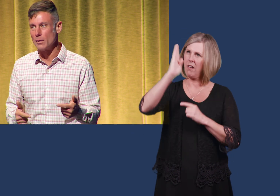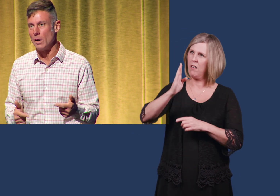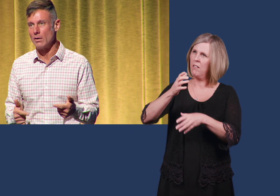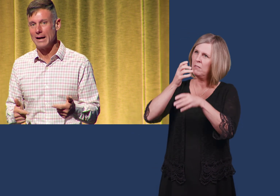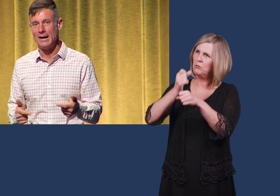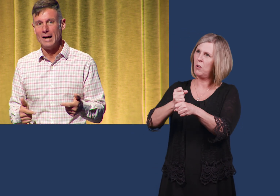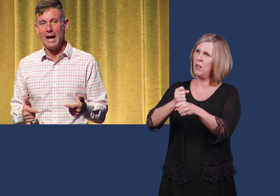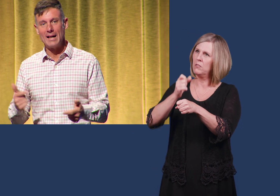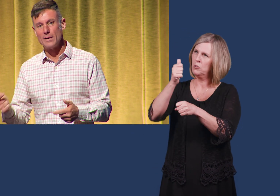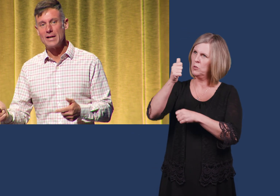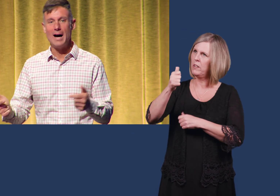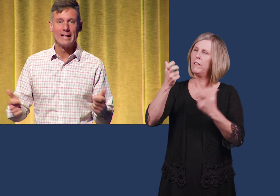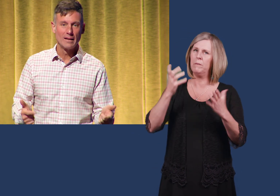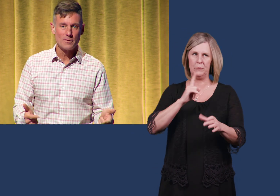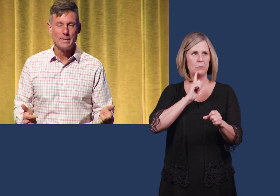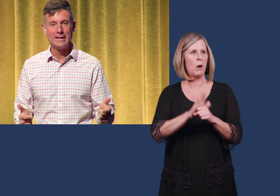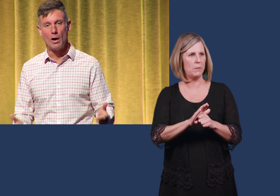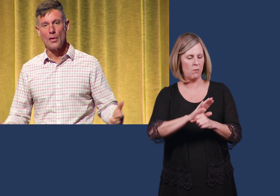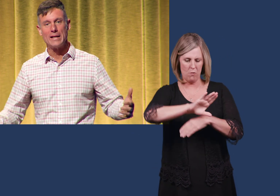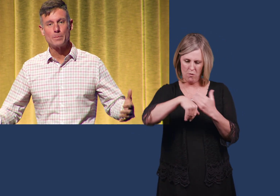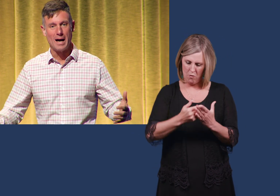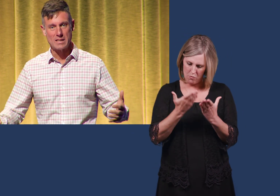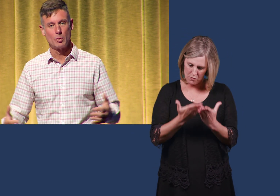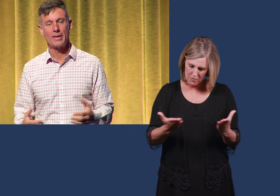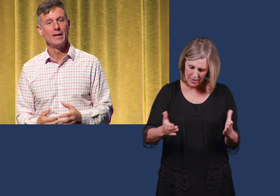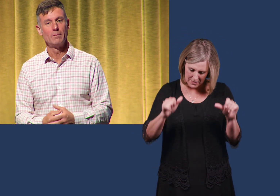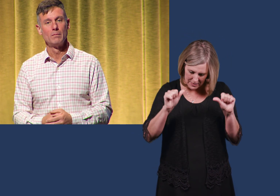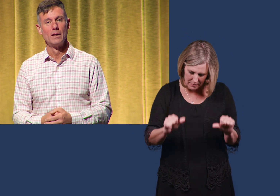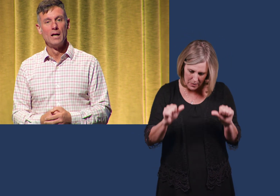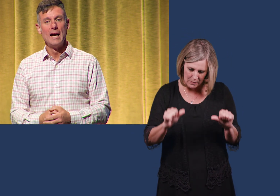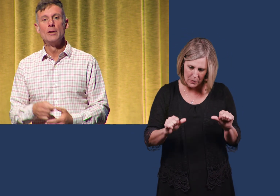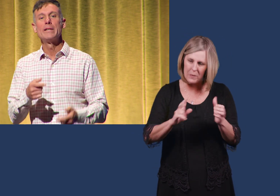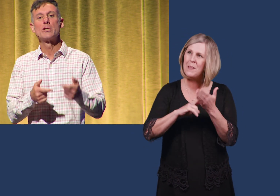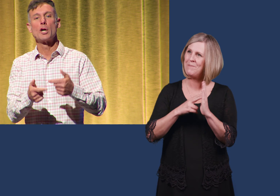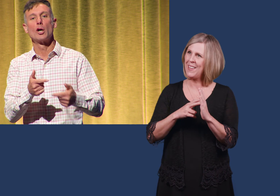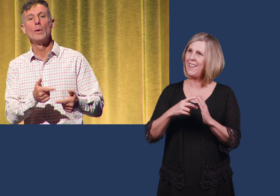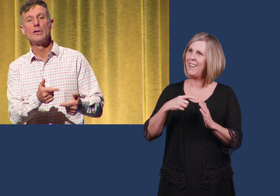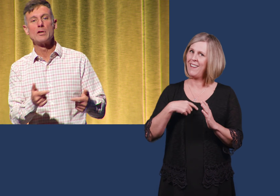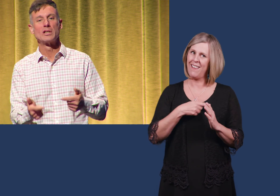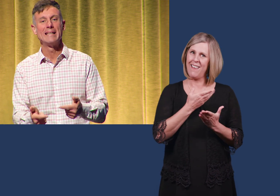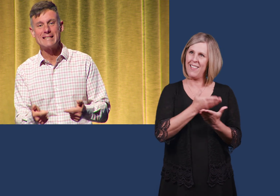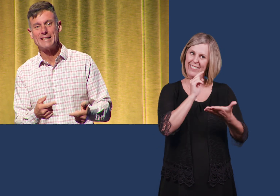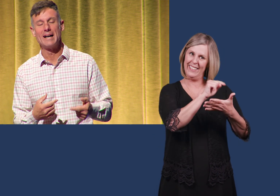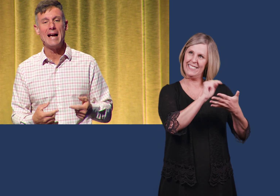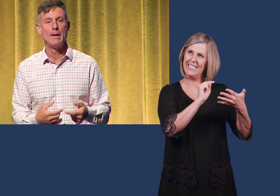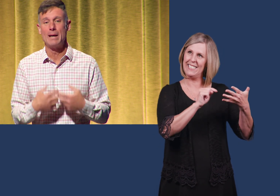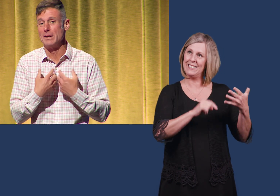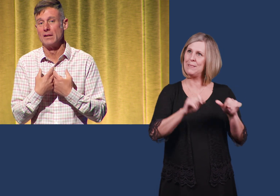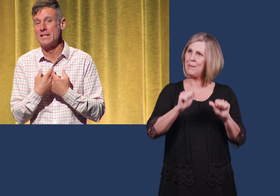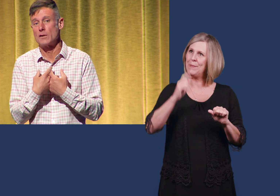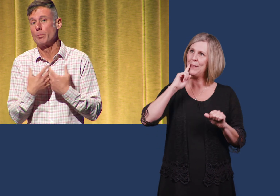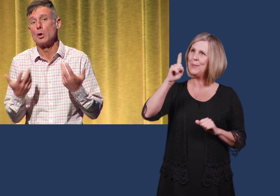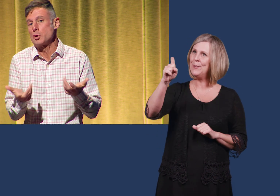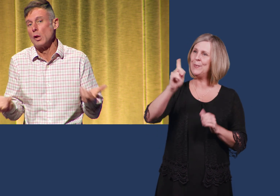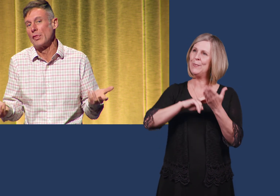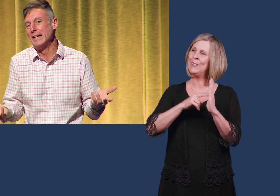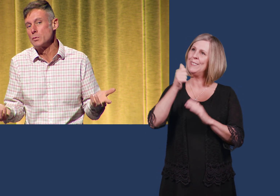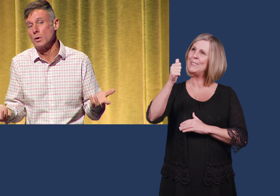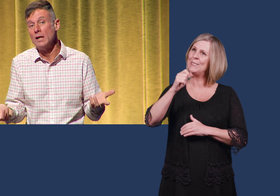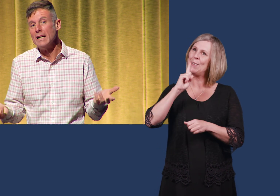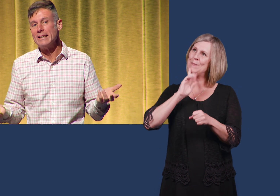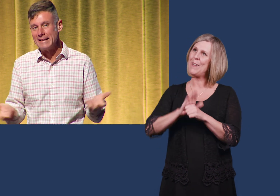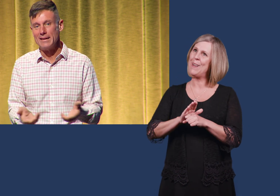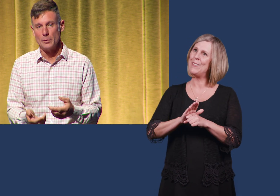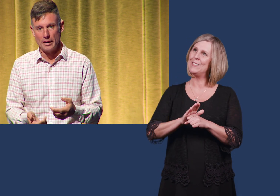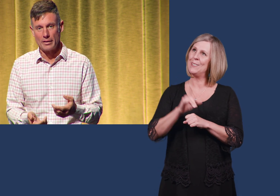that, we think, well, okay, I love God, He loves me, all things possible with Him. And then we just start going through this list in our head, maybe a list of personal things